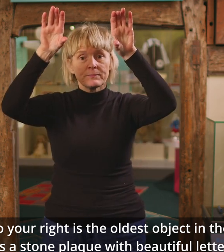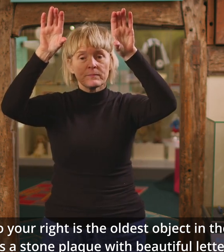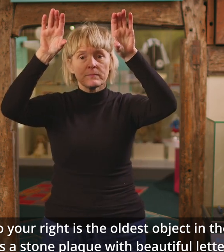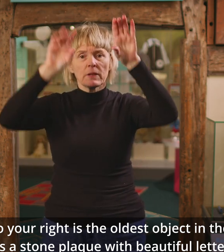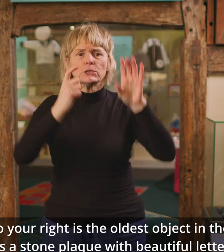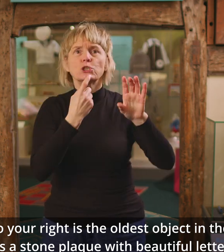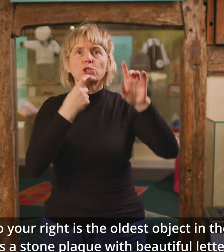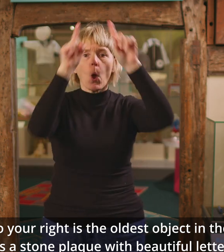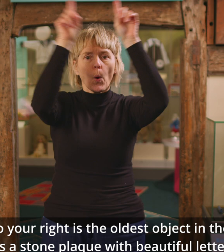beautiful lettering.